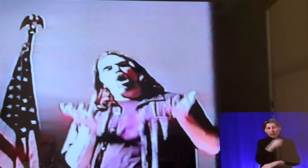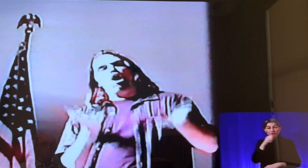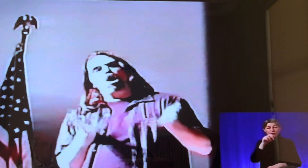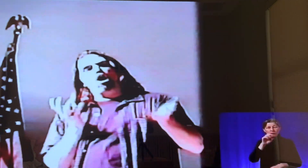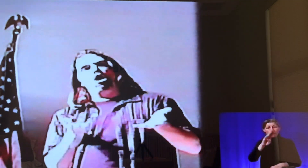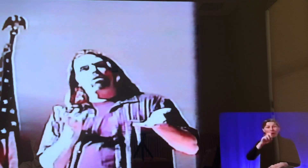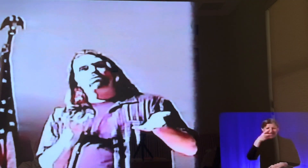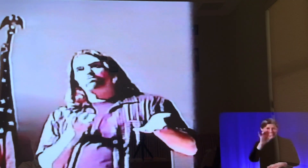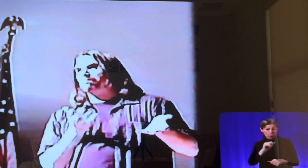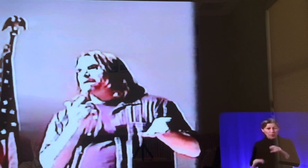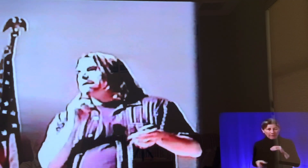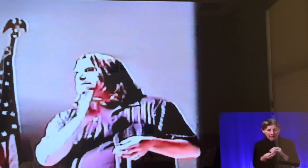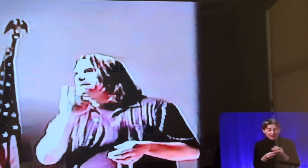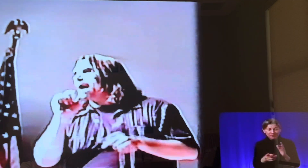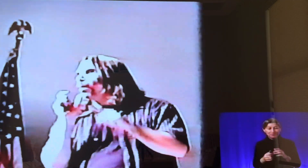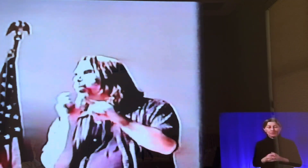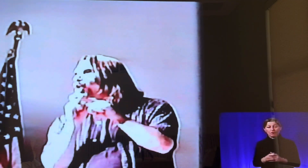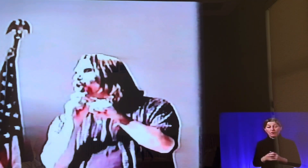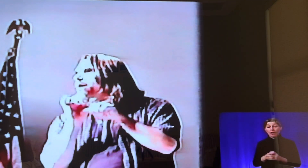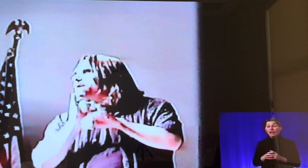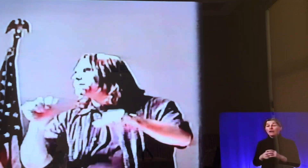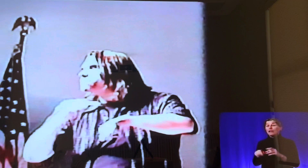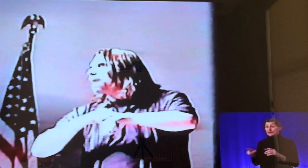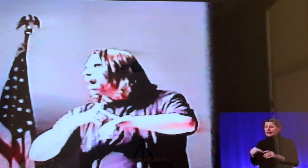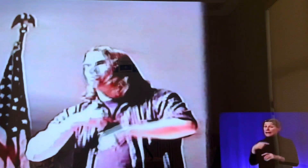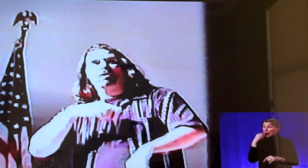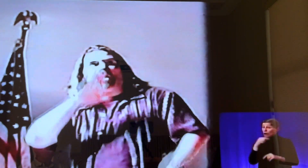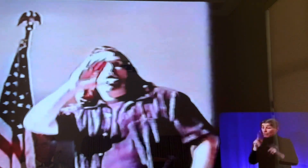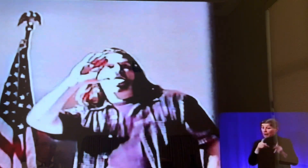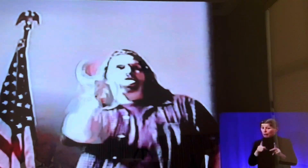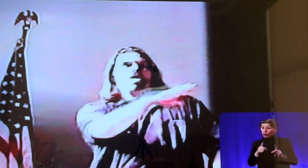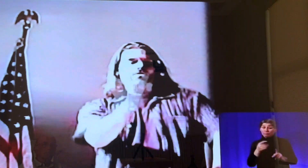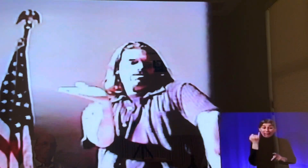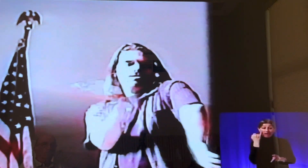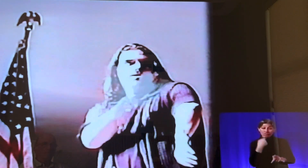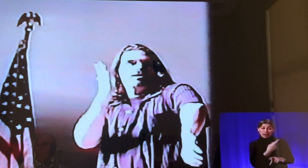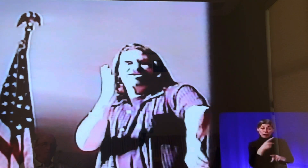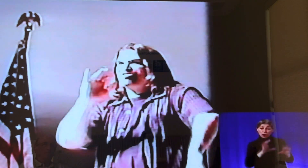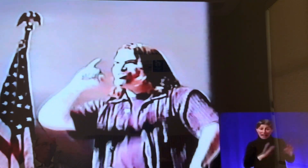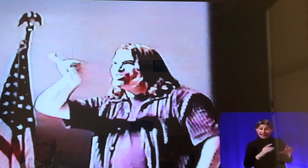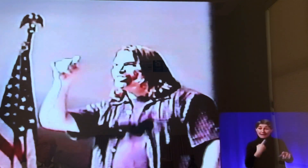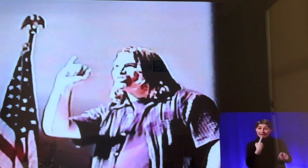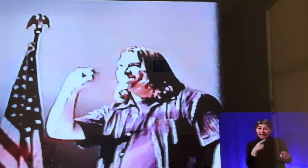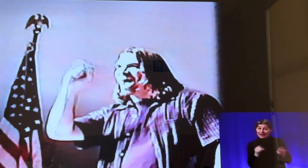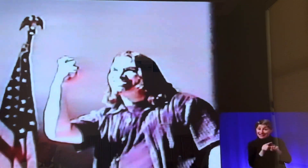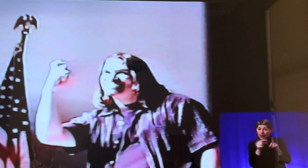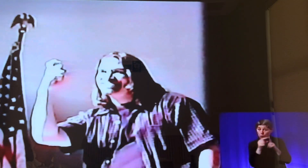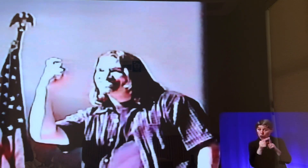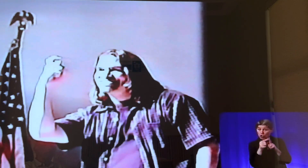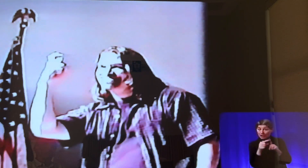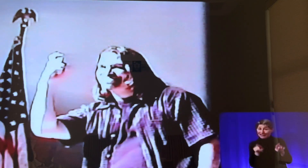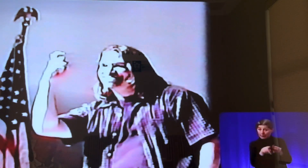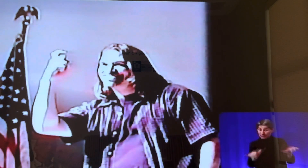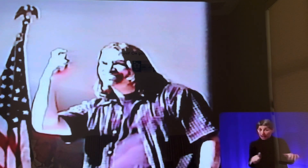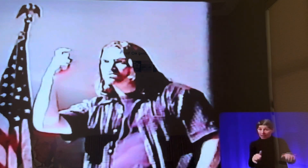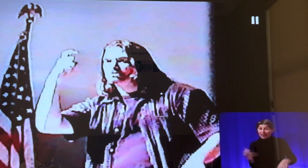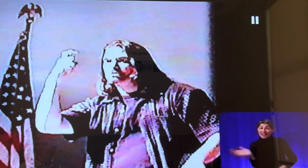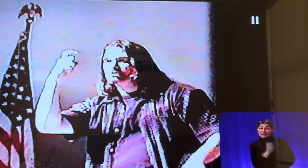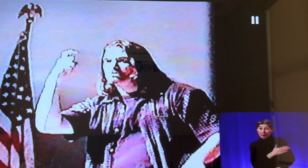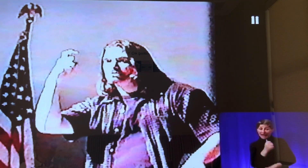Now, hearing people, if they're chatting and they say the same word at the same time, they smack each other and they say the word